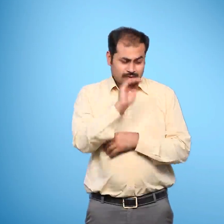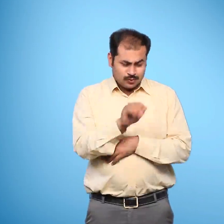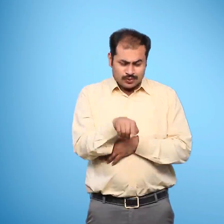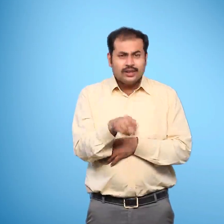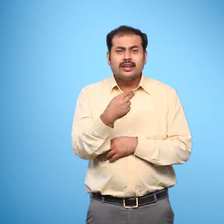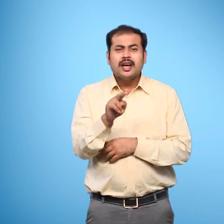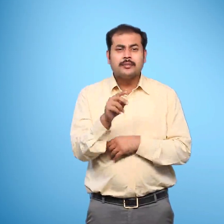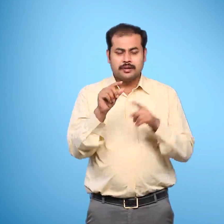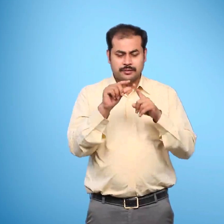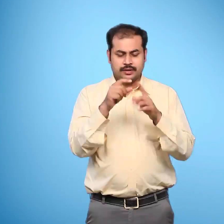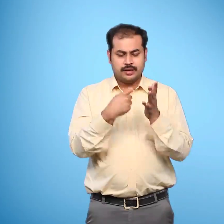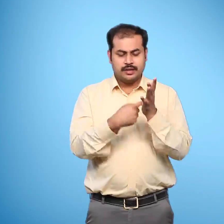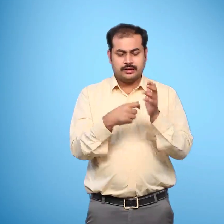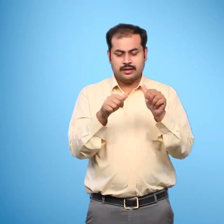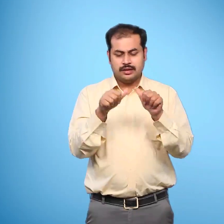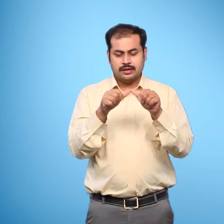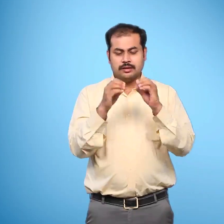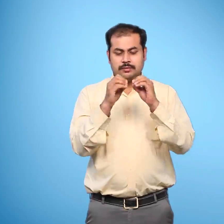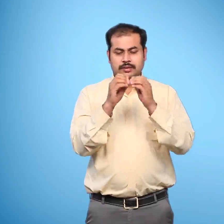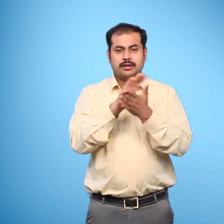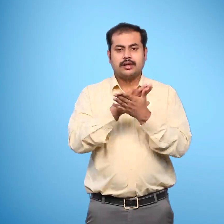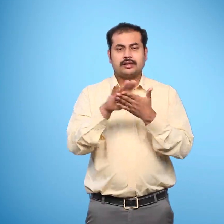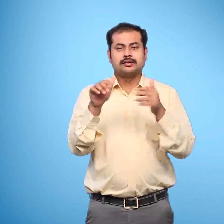Prabha is going to her grandmother's house by boat.